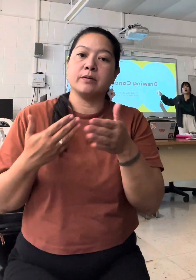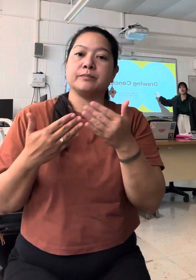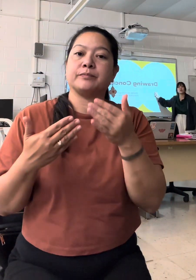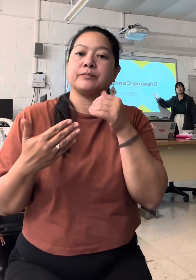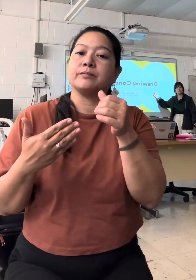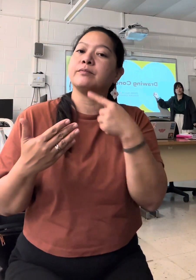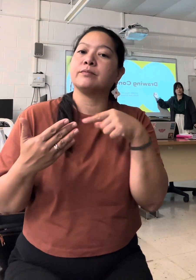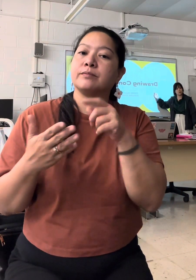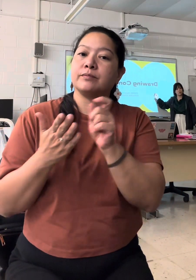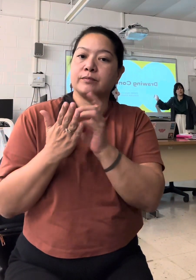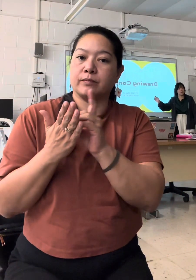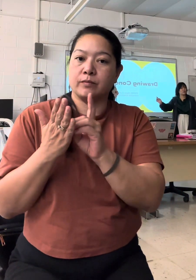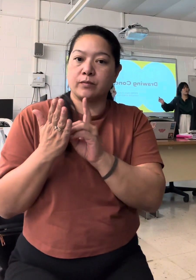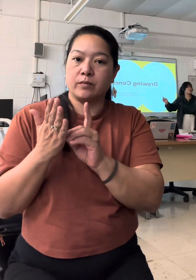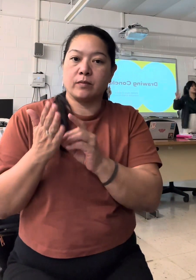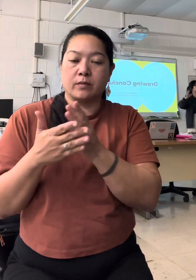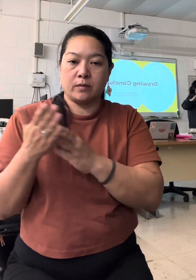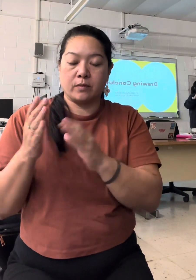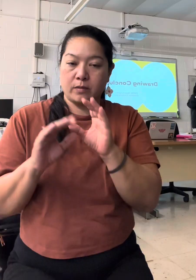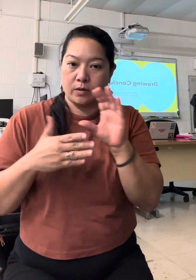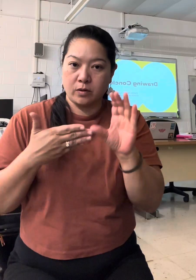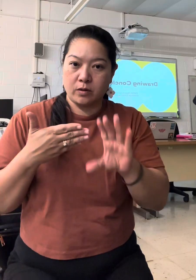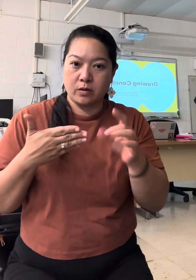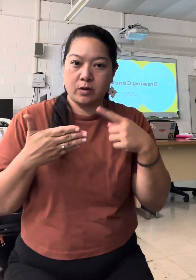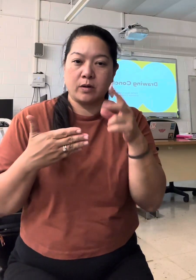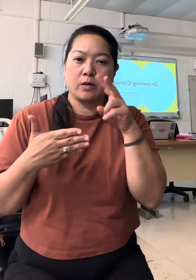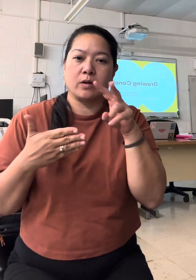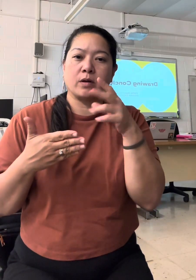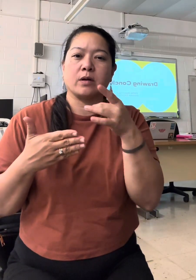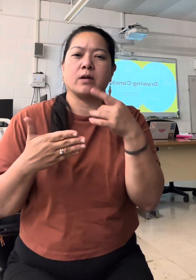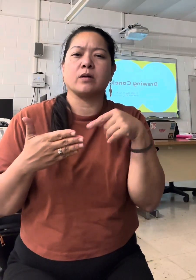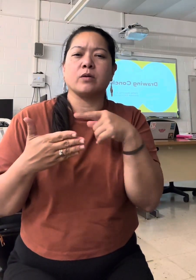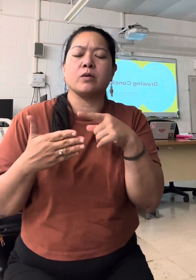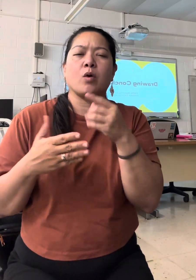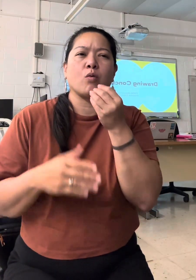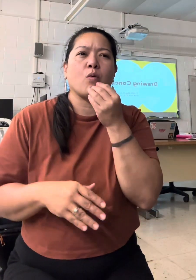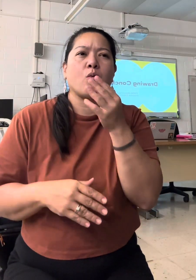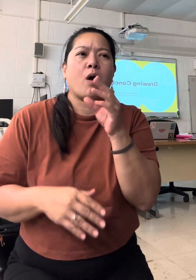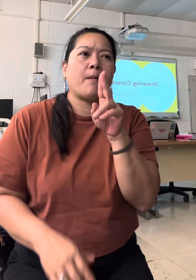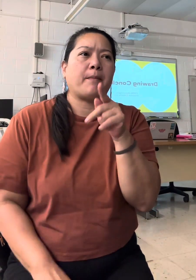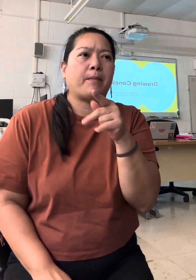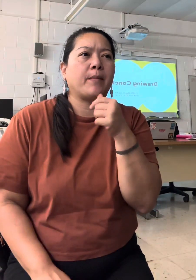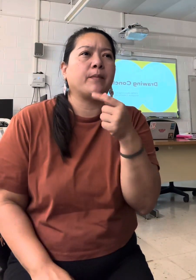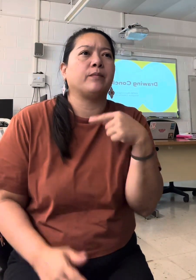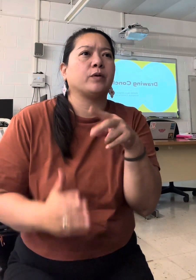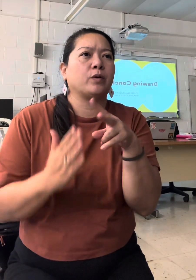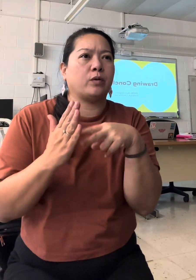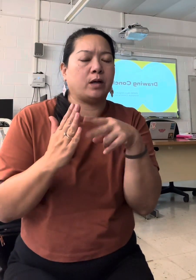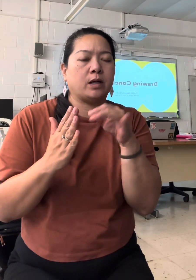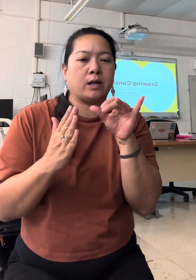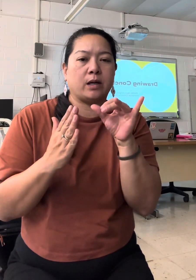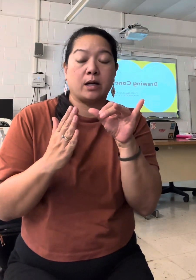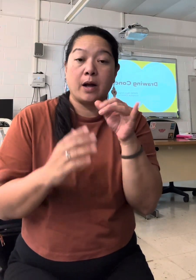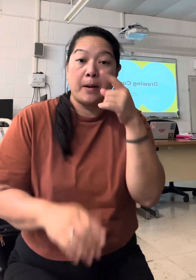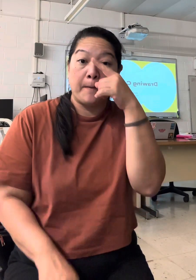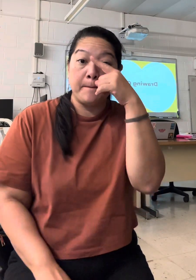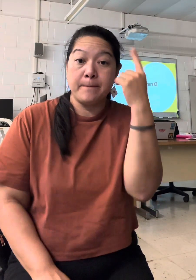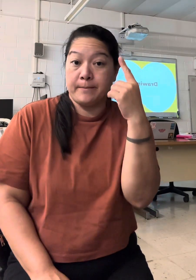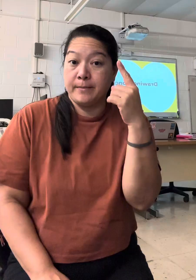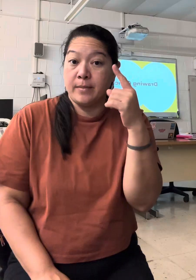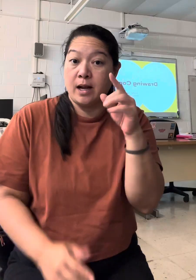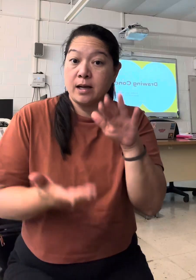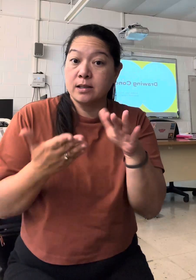or we draw a conclusion. Okay, so we're looking, just like remember the warm-up reading we did last time on the Black Death? You remember that, the